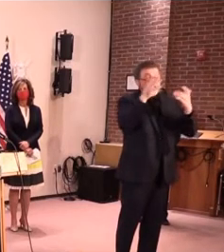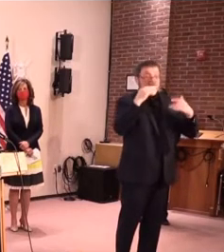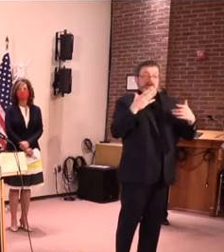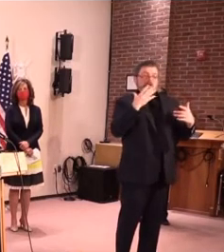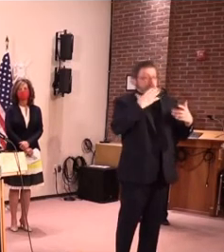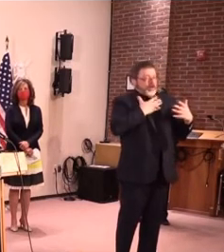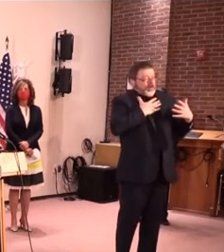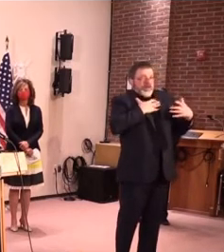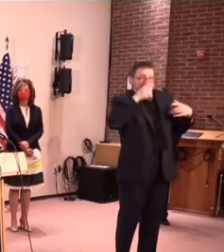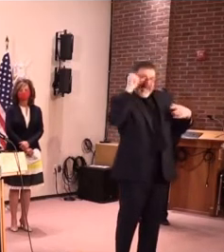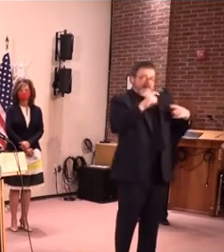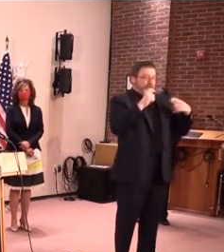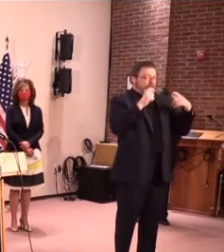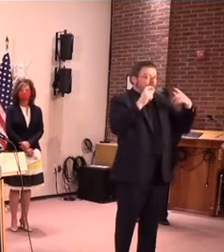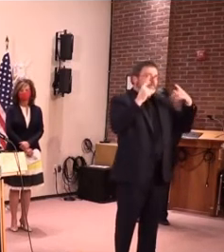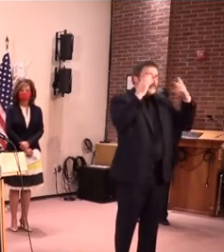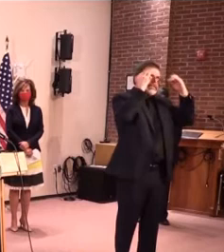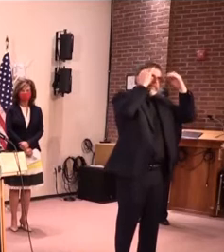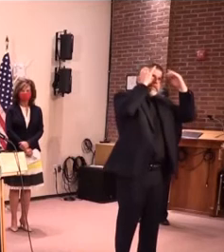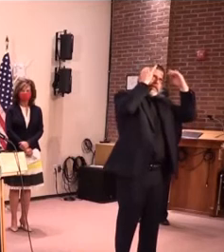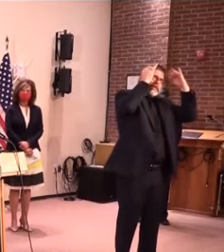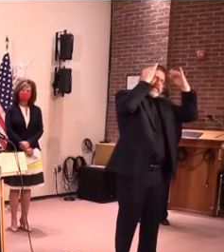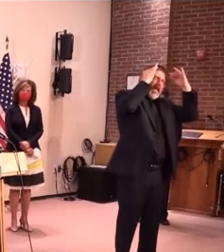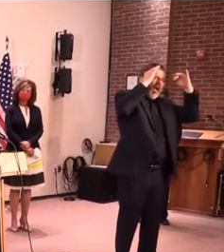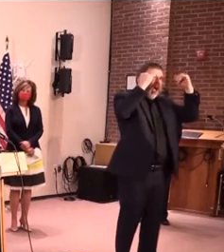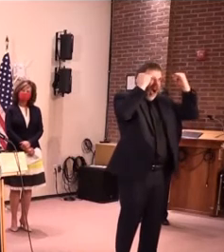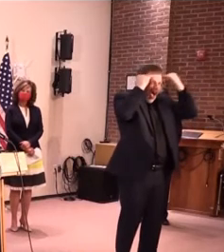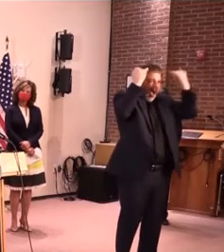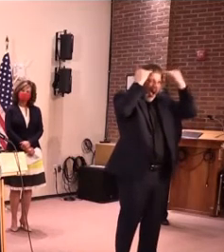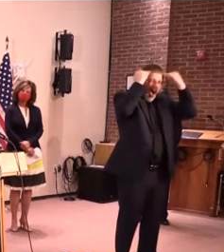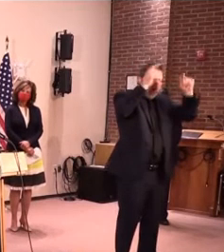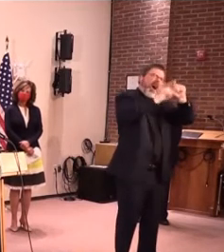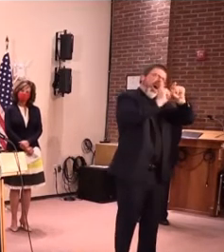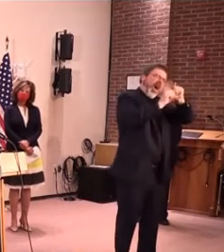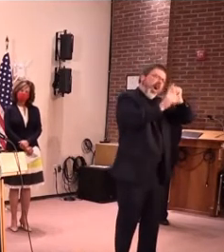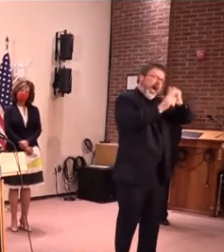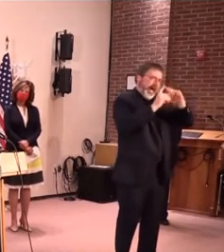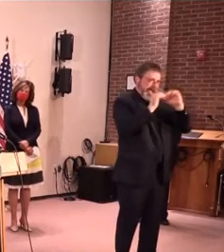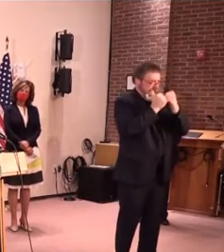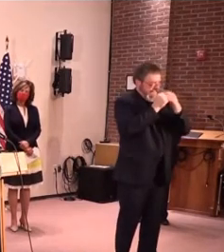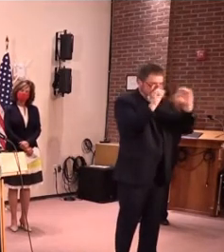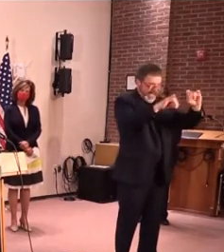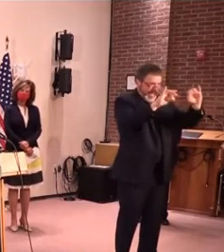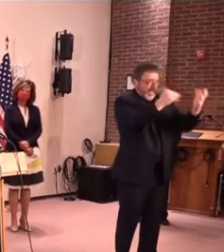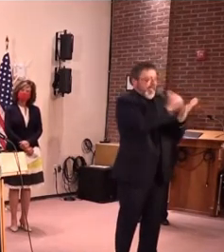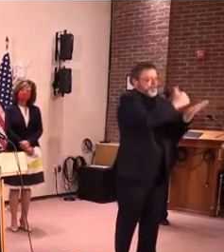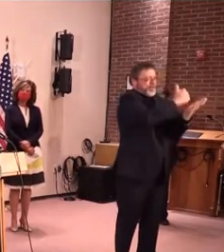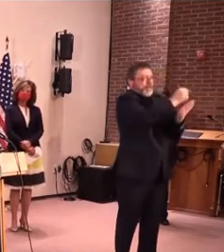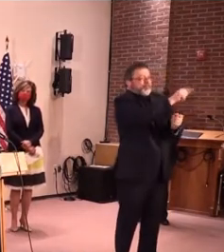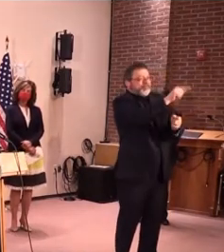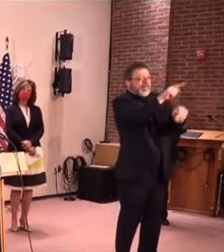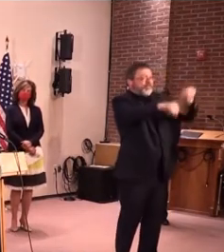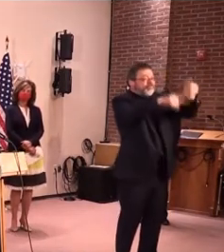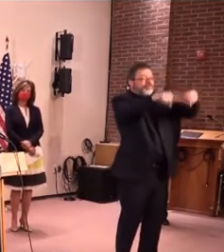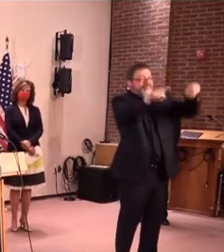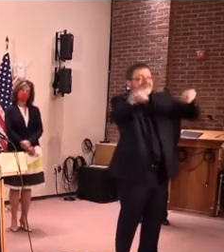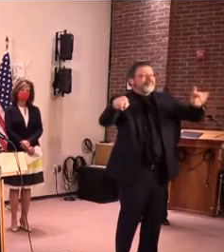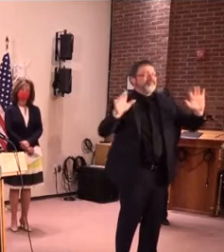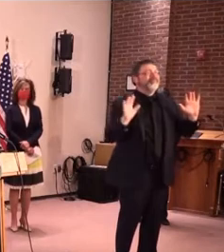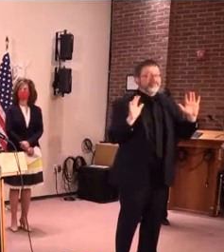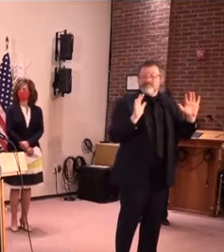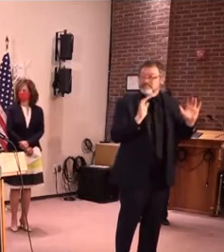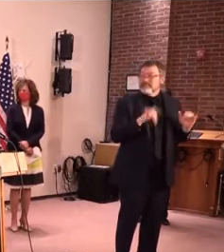And now it's my pleasure to introduce Mary McClure. Mary is the CEO of Green Mountain Power, and she also chairs our